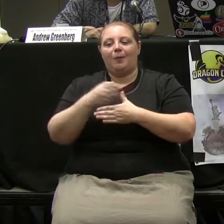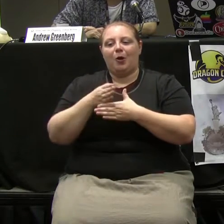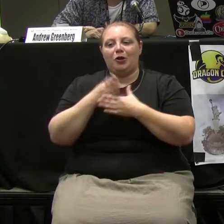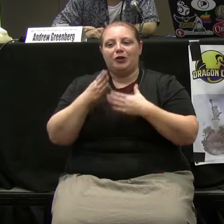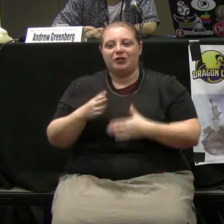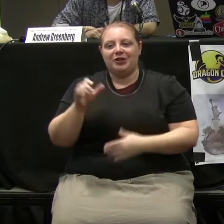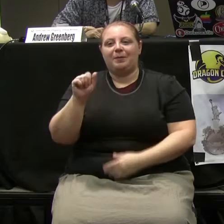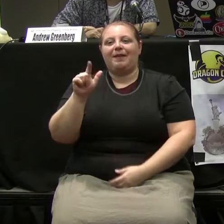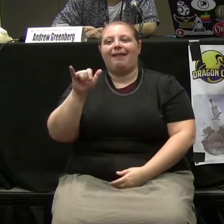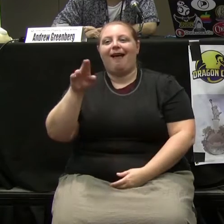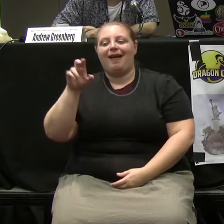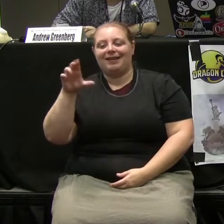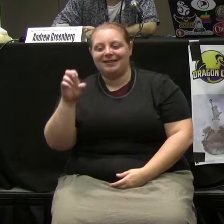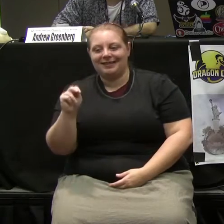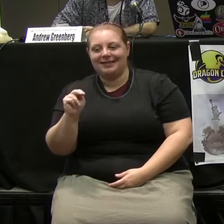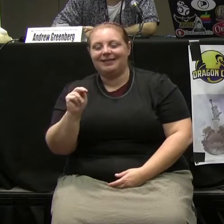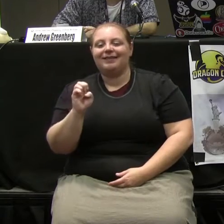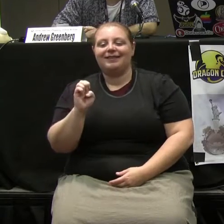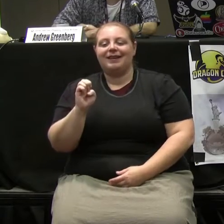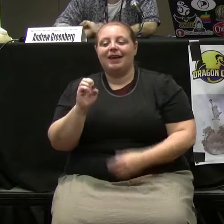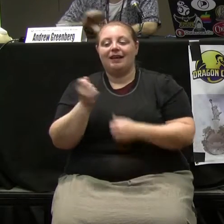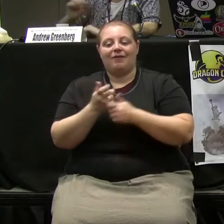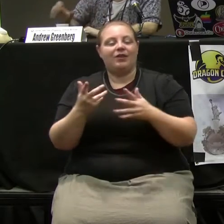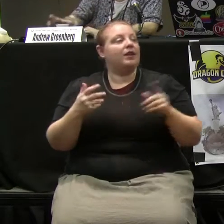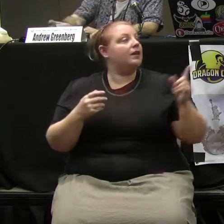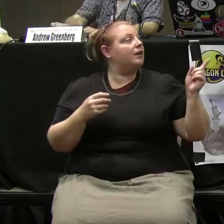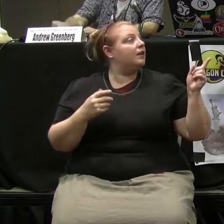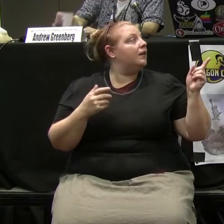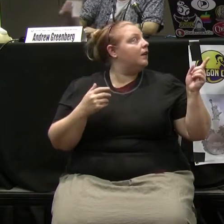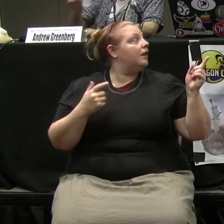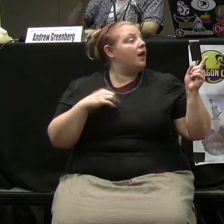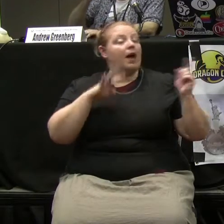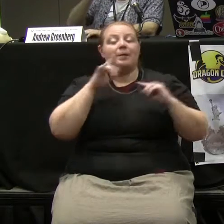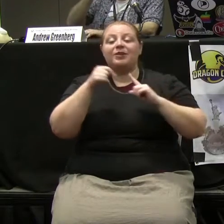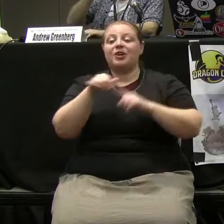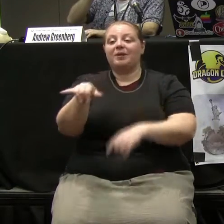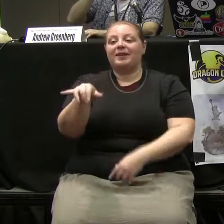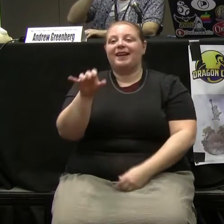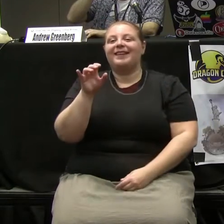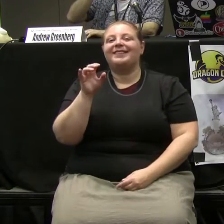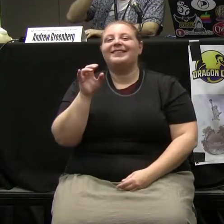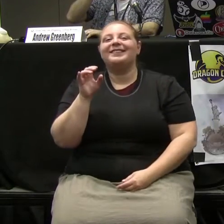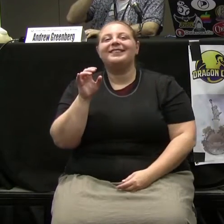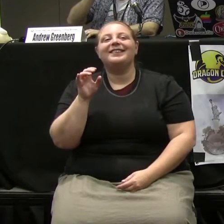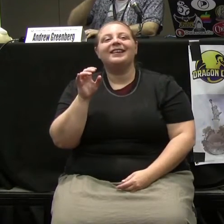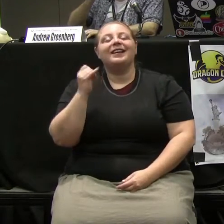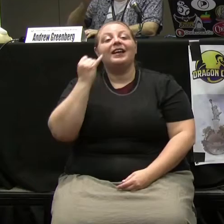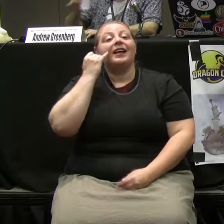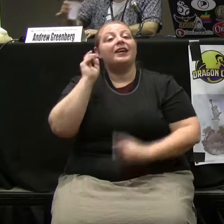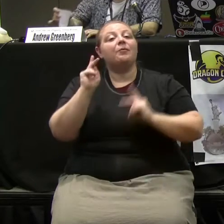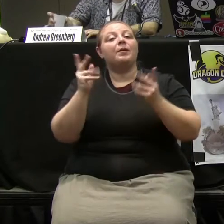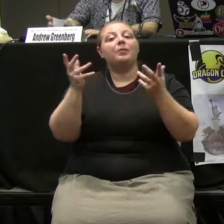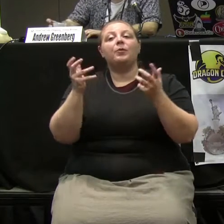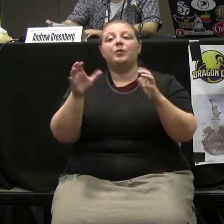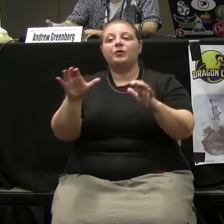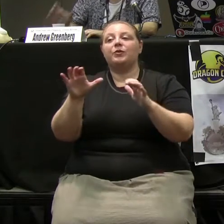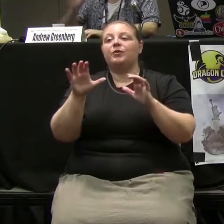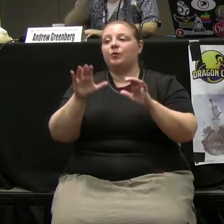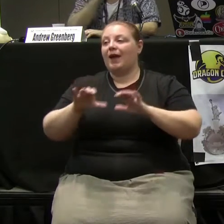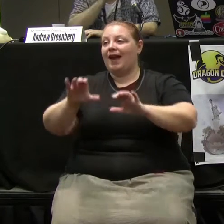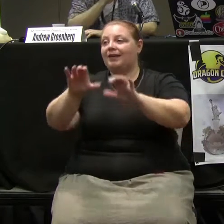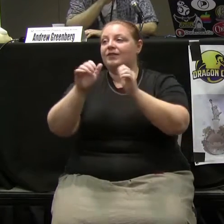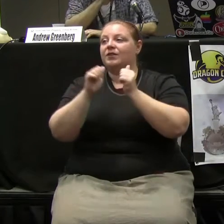all those crazy things. Sure. I can start talking about that. So when people try to do activism with